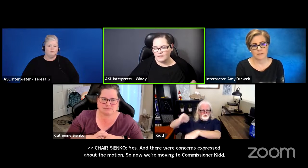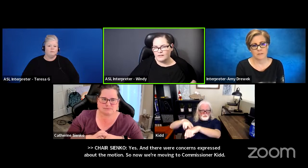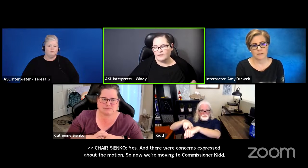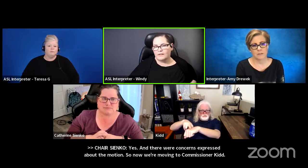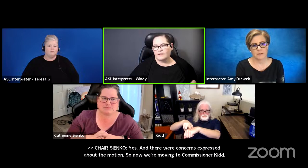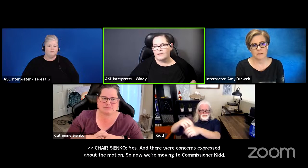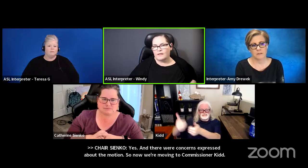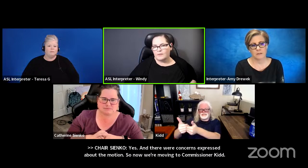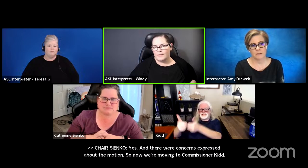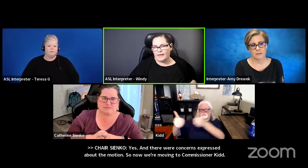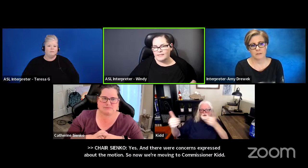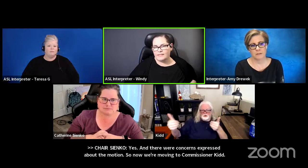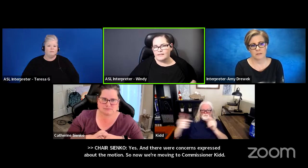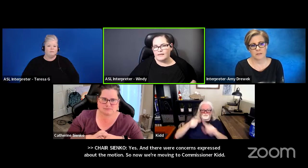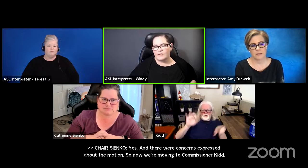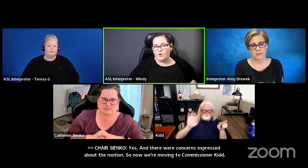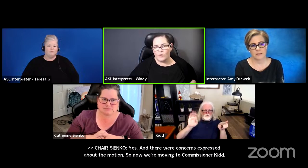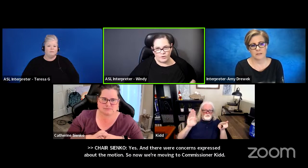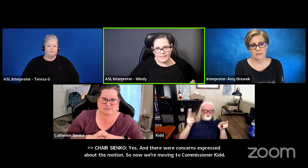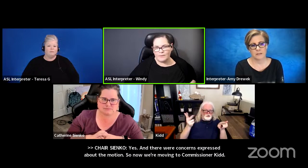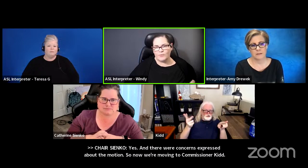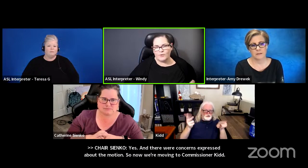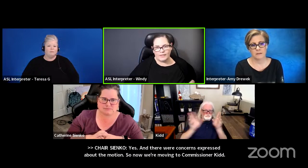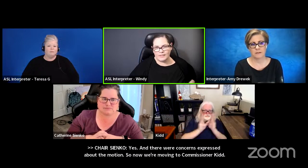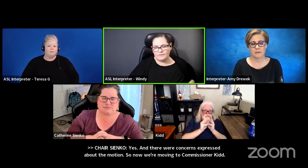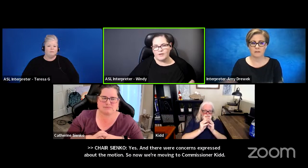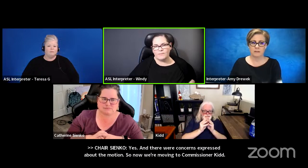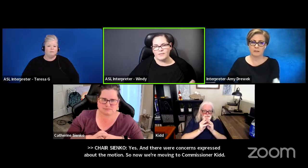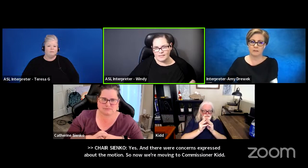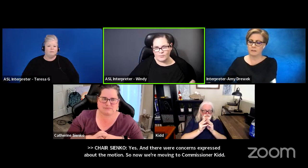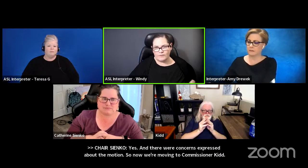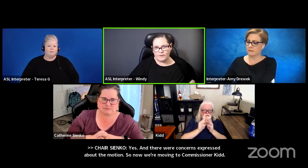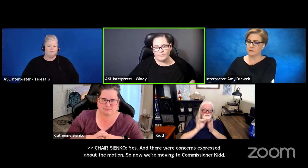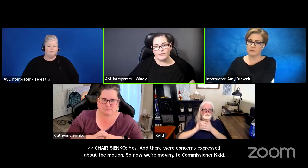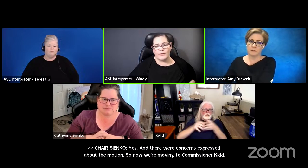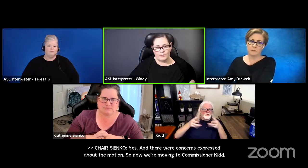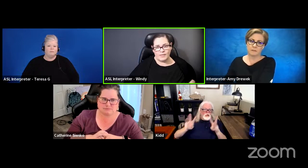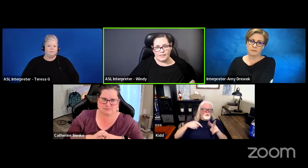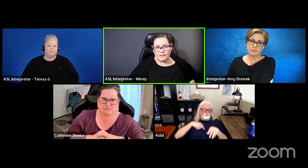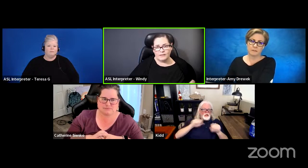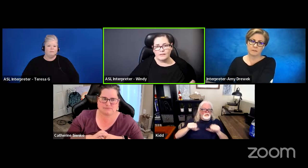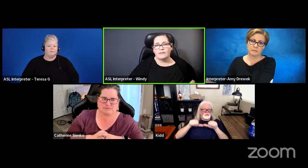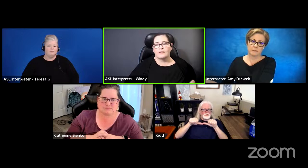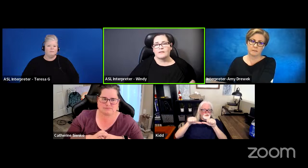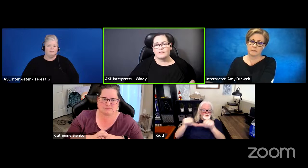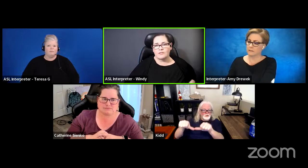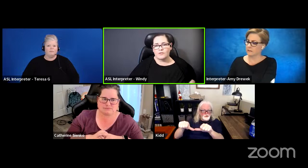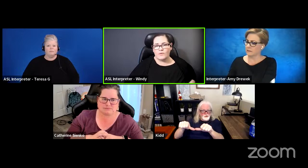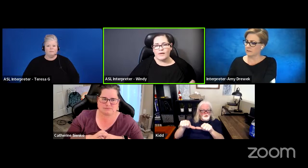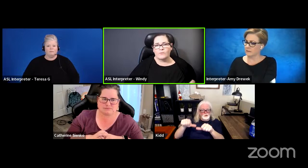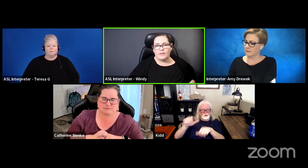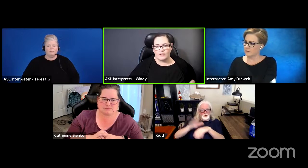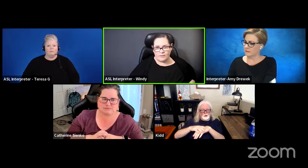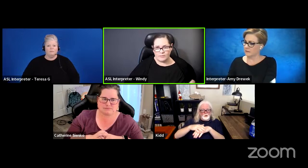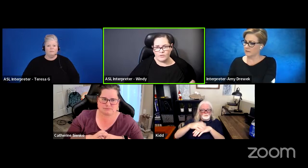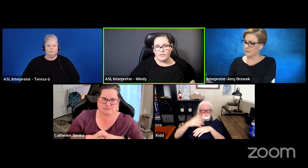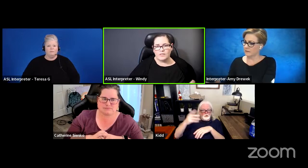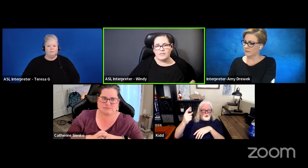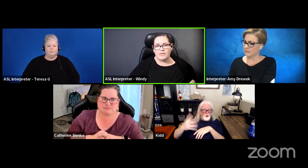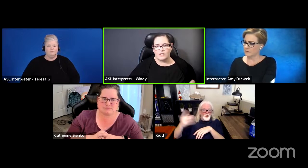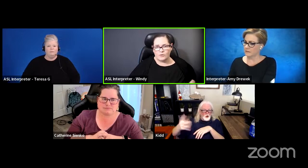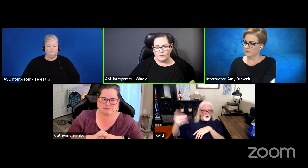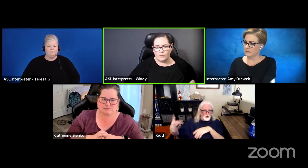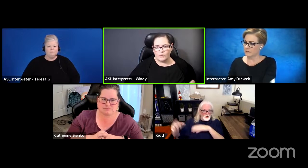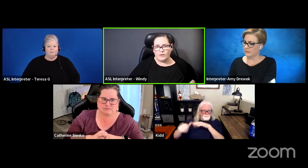15th as a normal separate from the separate February 3rd meeting so that we are able